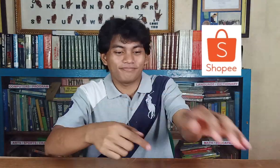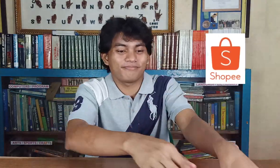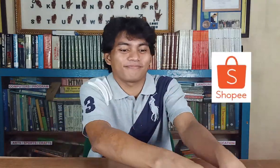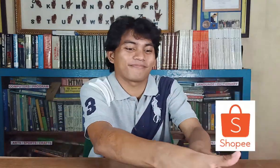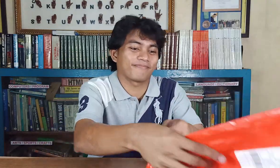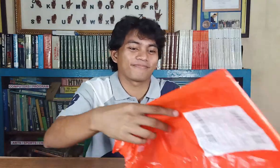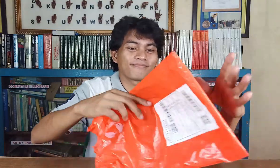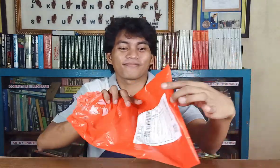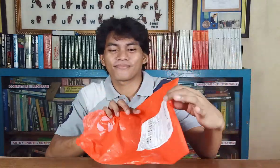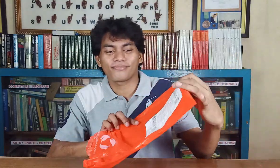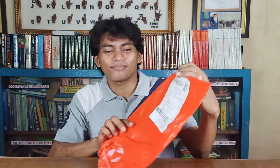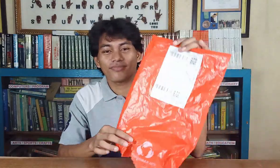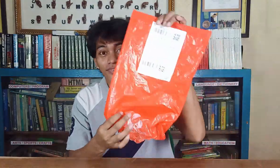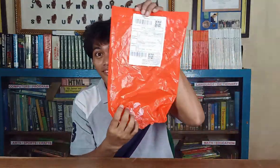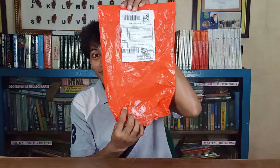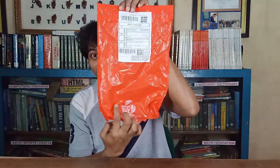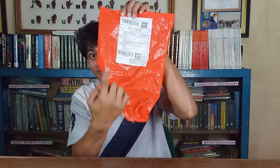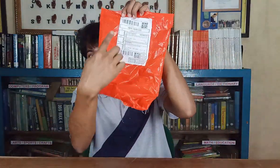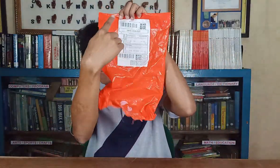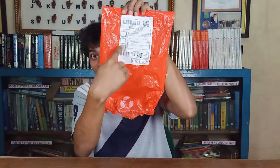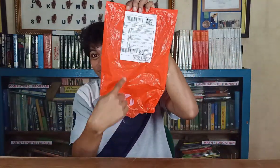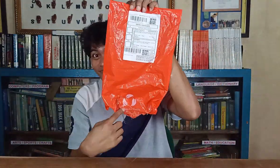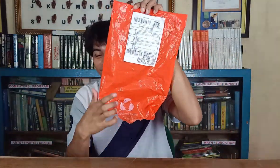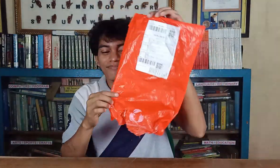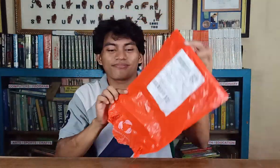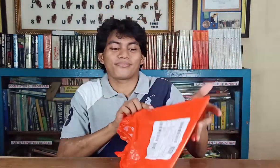See? Here it is.